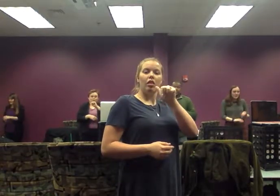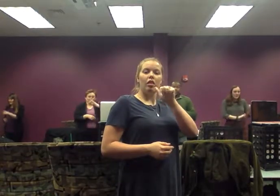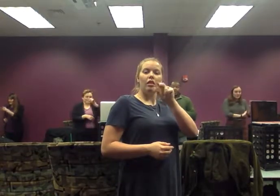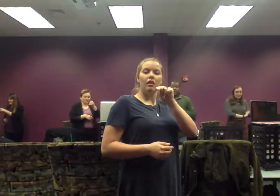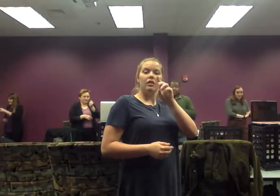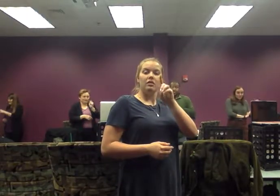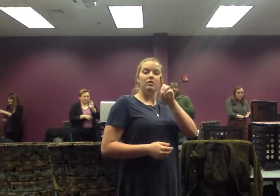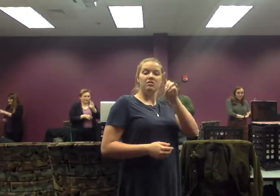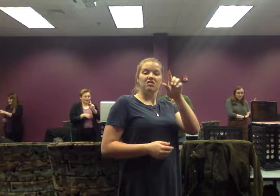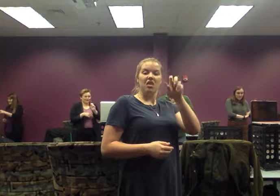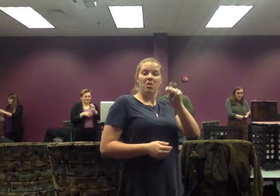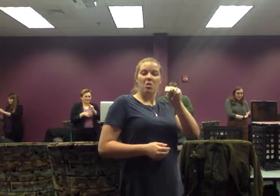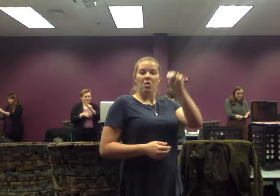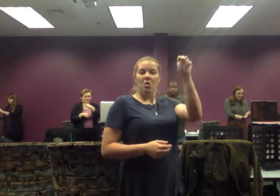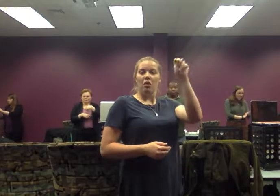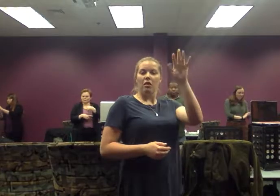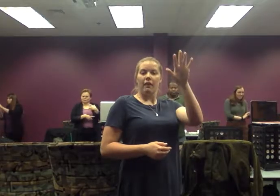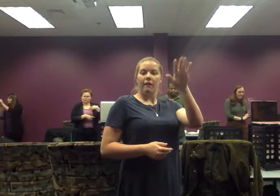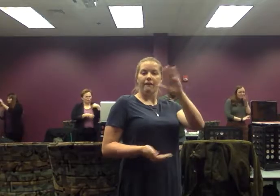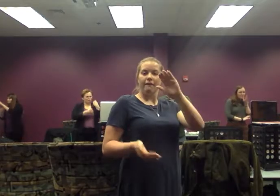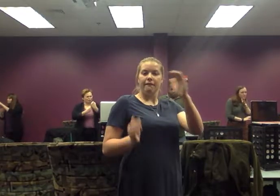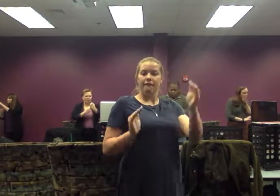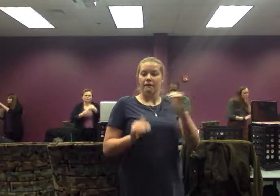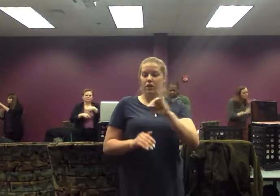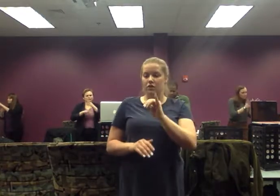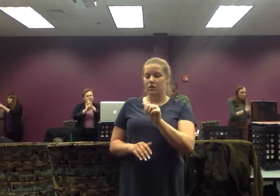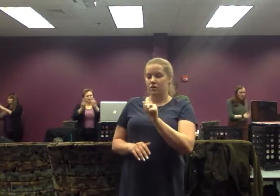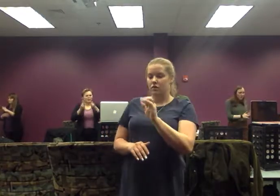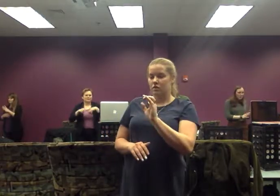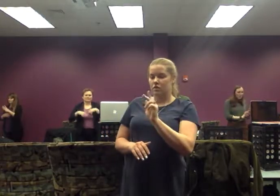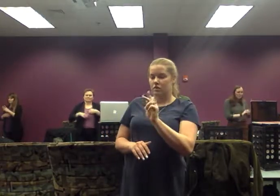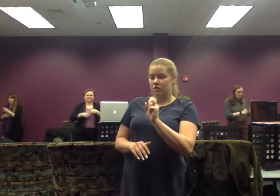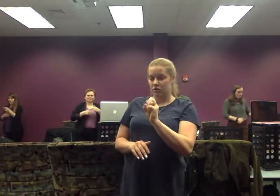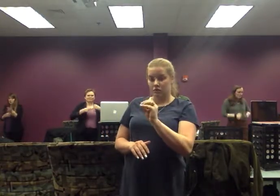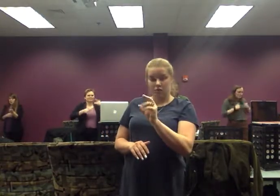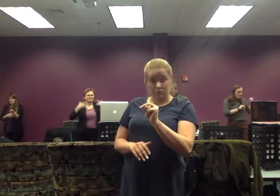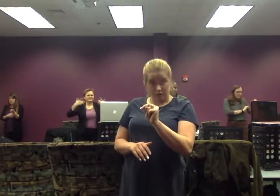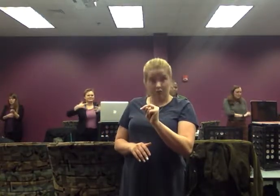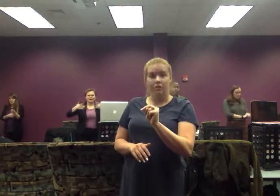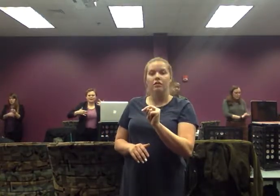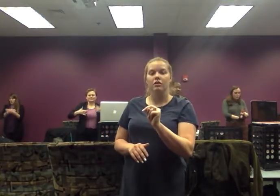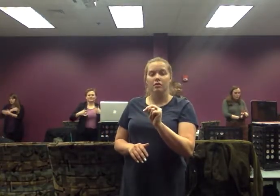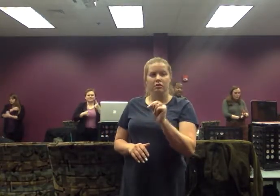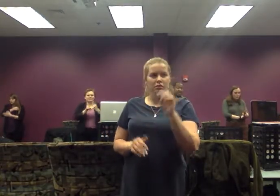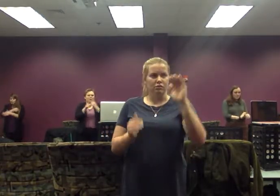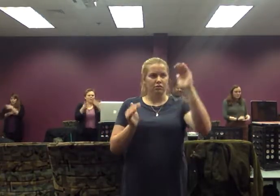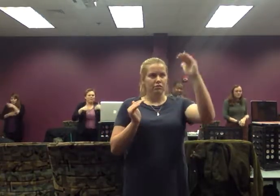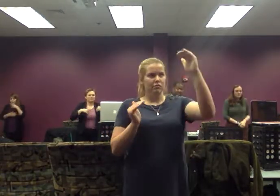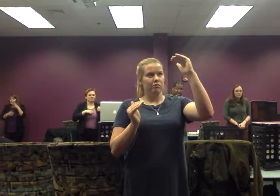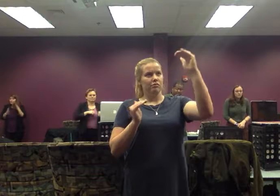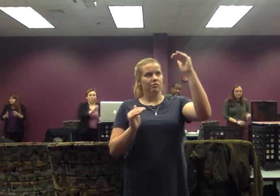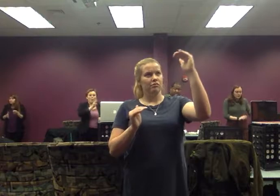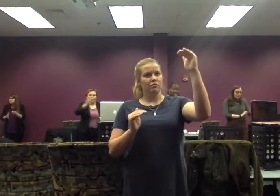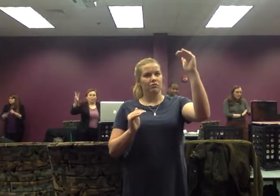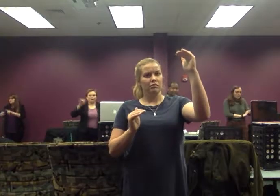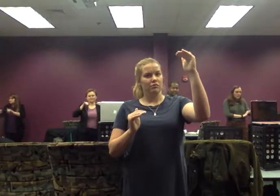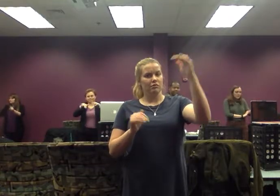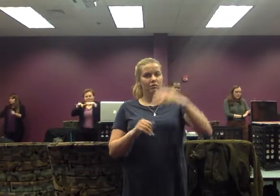entrepreneurs on the land of the Southwest. Jackson is the one who brought the mob to the White